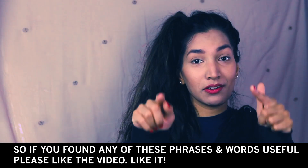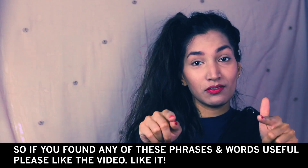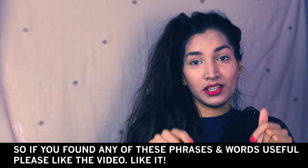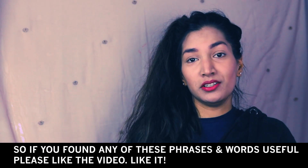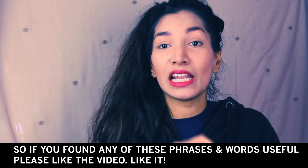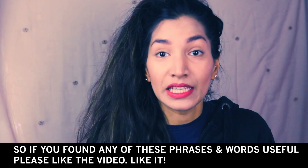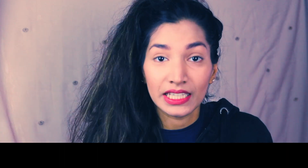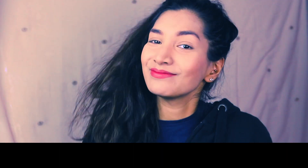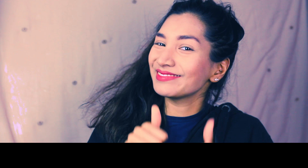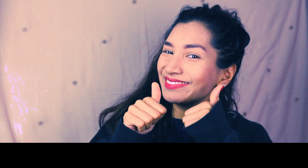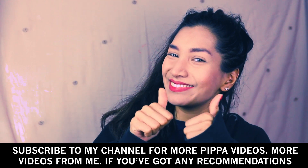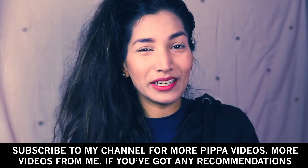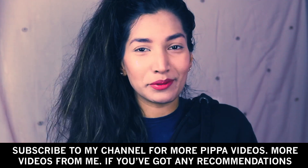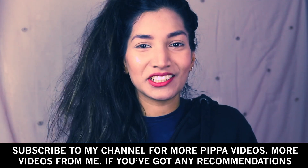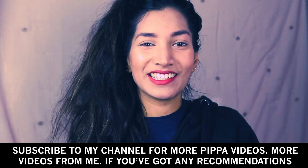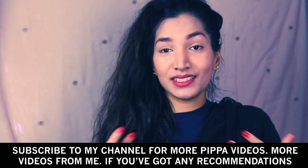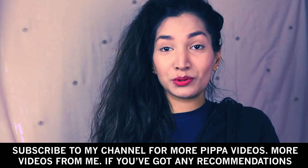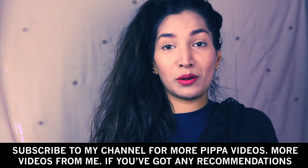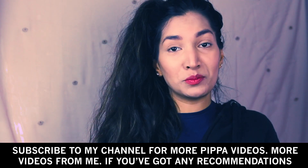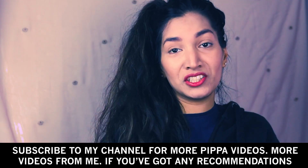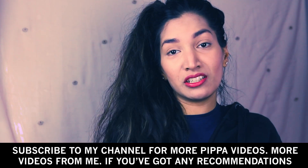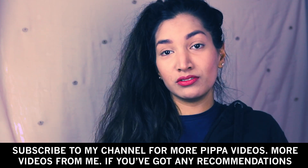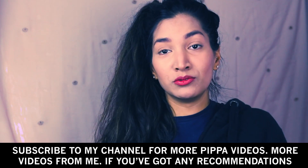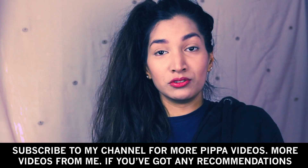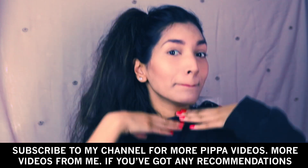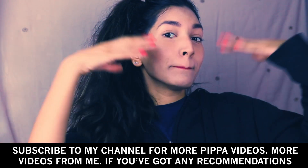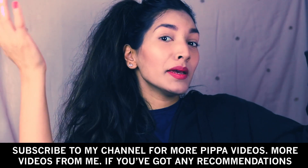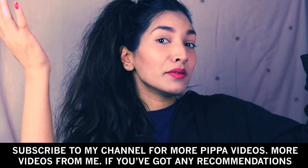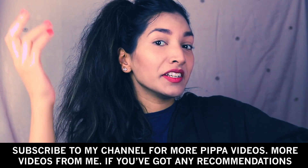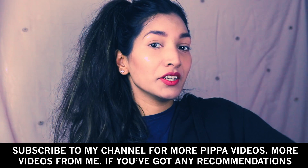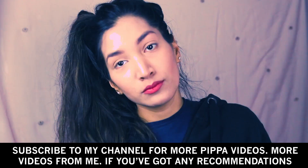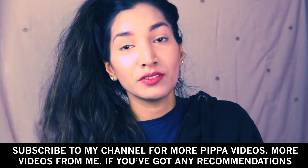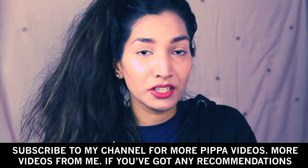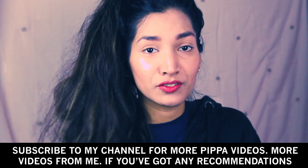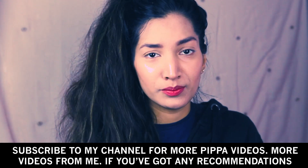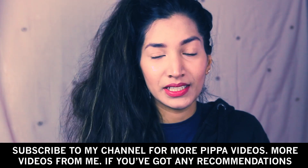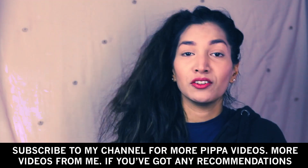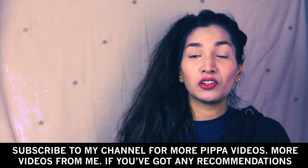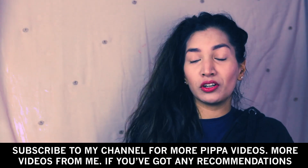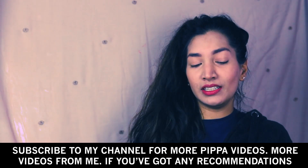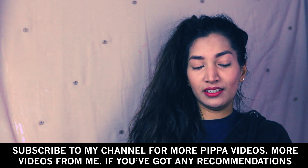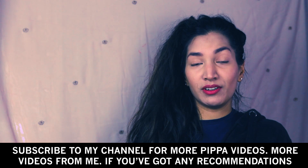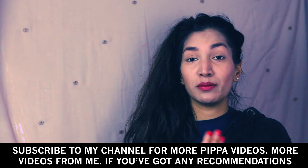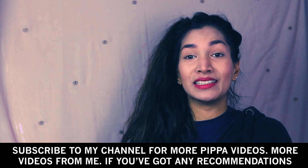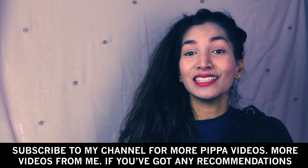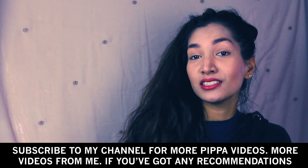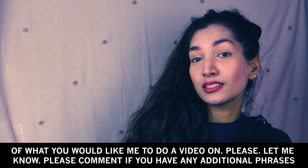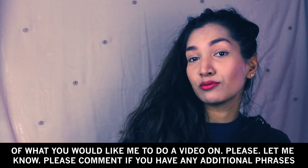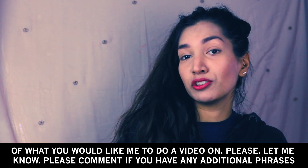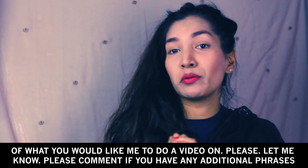the video, like it, really appreciate it. Subscribe to my channel for more paper videos, more videos from me. If you've got any recommendations of what you would